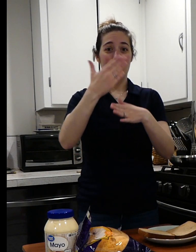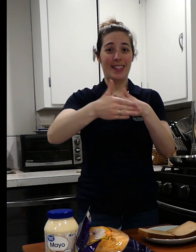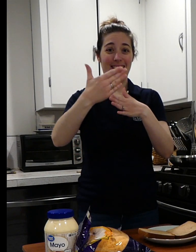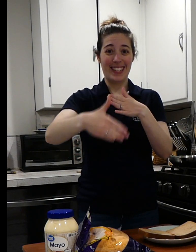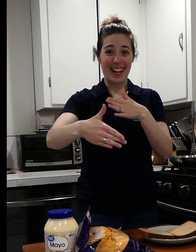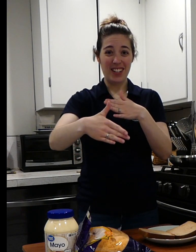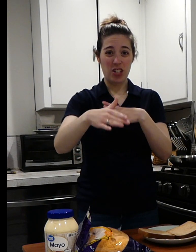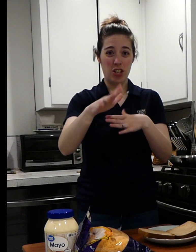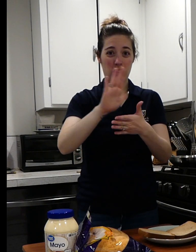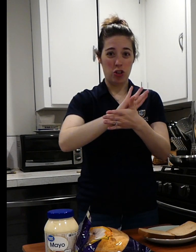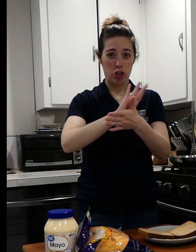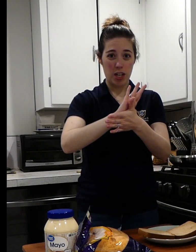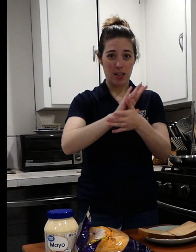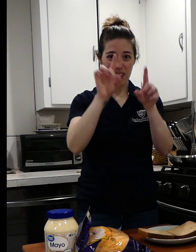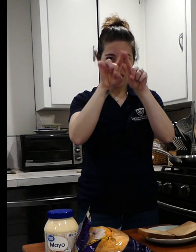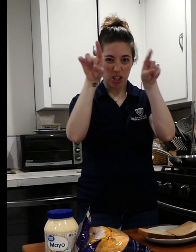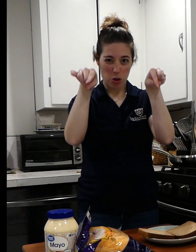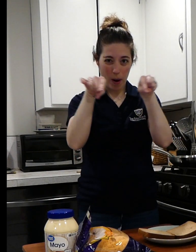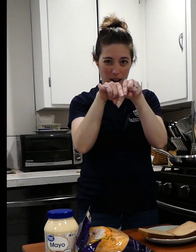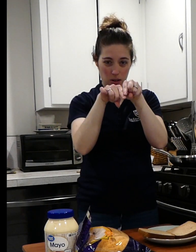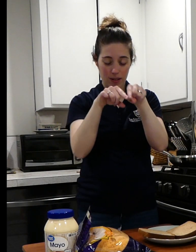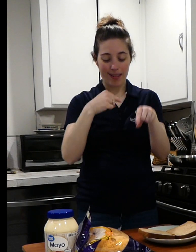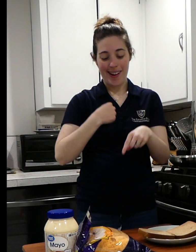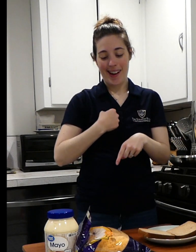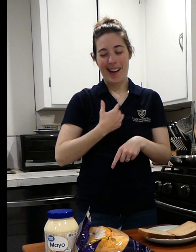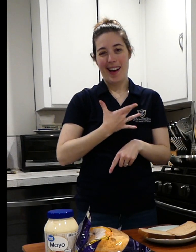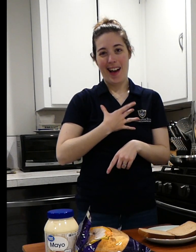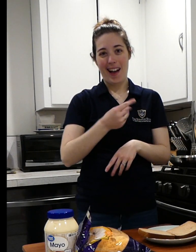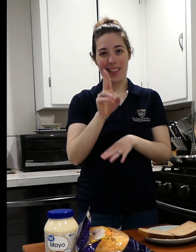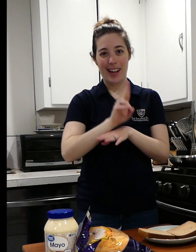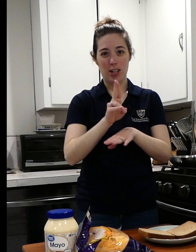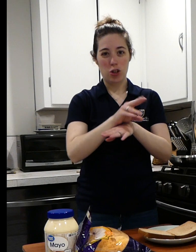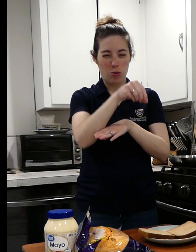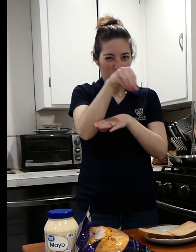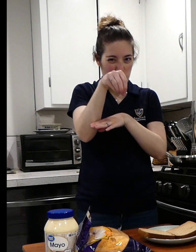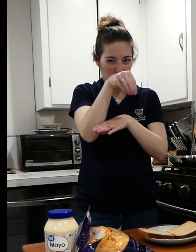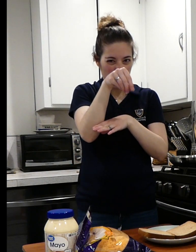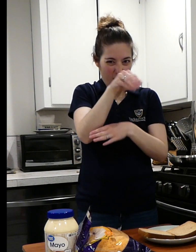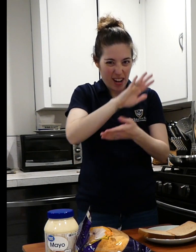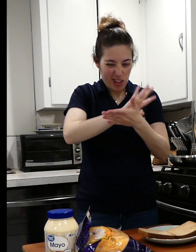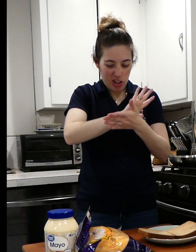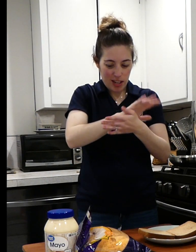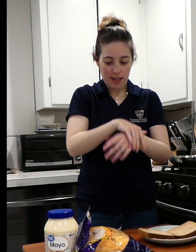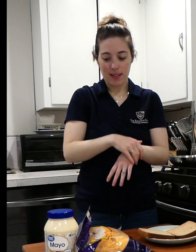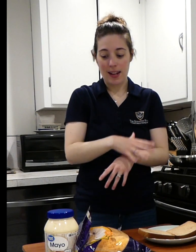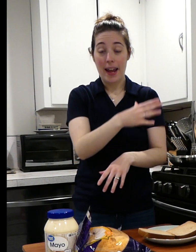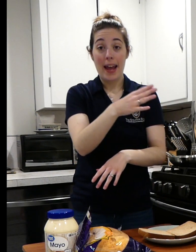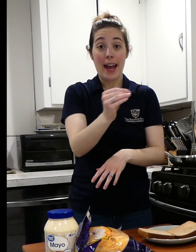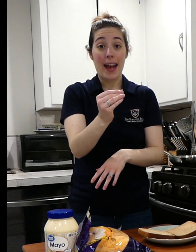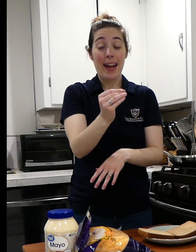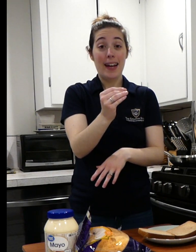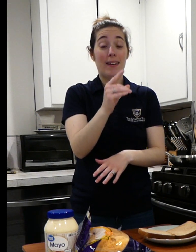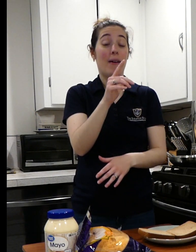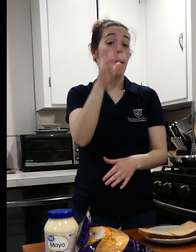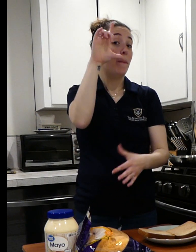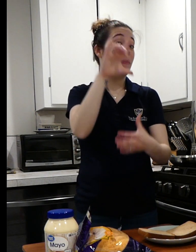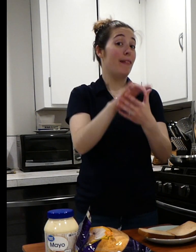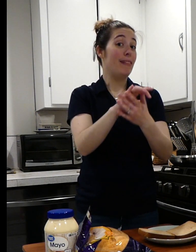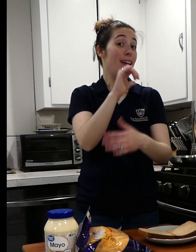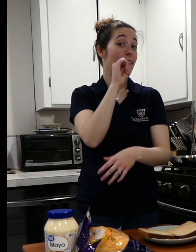the sliced cheese, the squares. I like to use the shredded cheese, and believe it